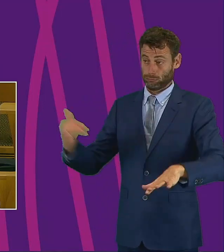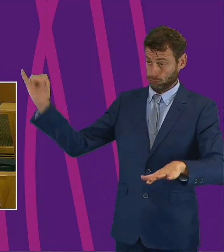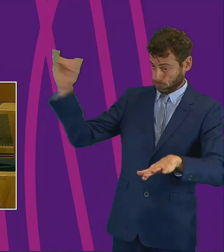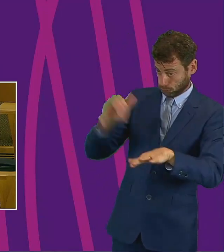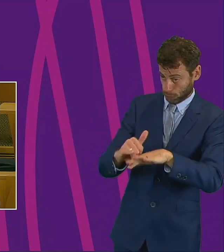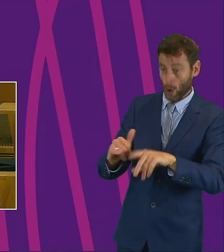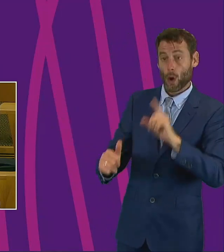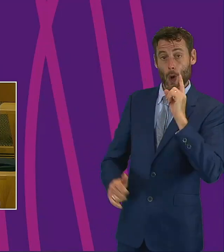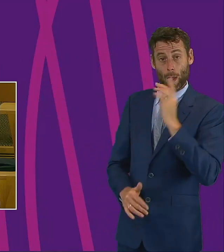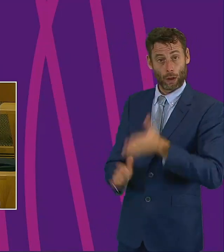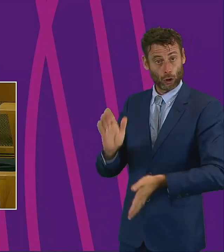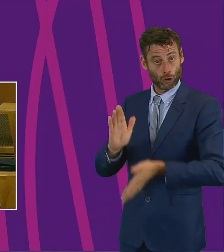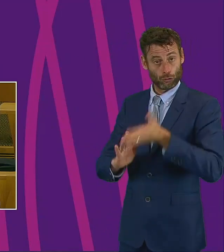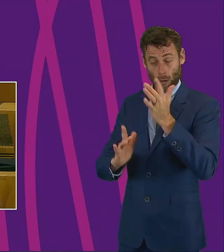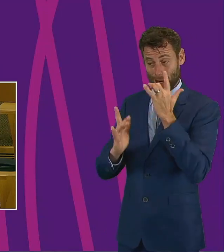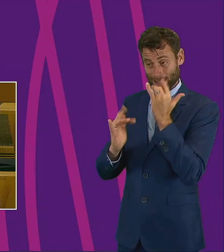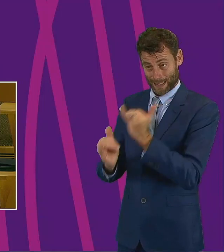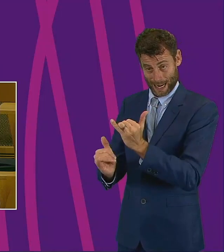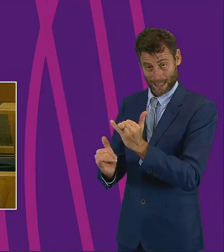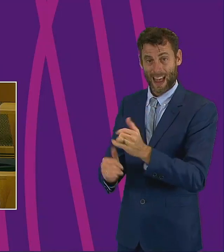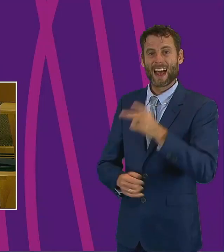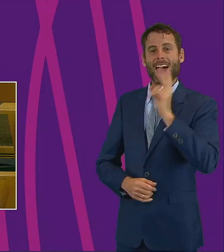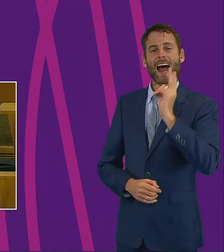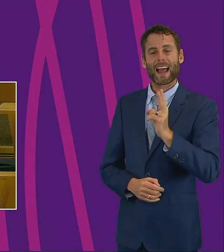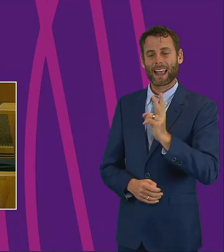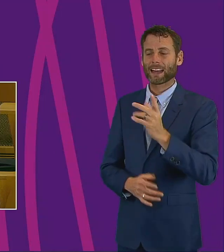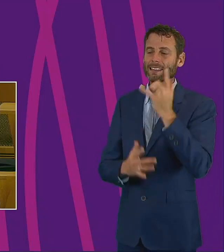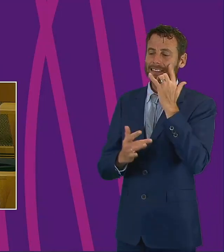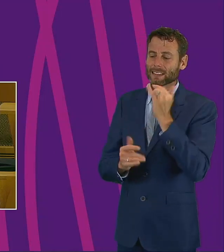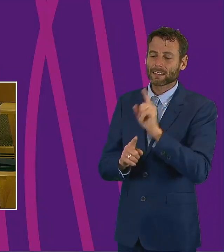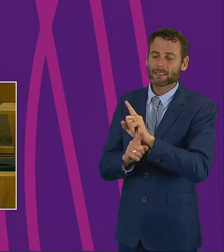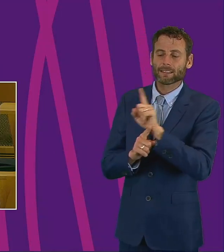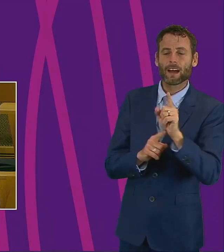5? When will the testing capacity be